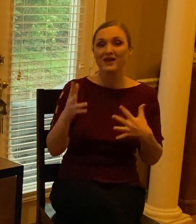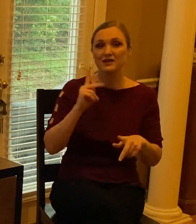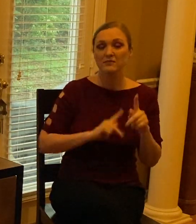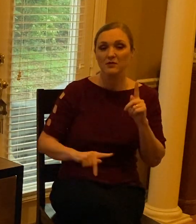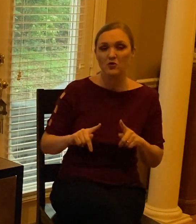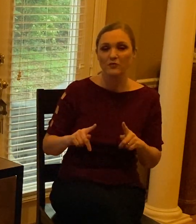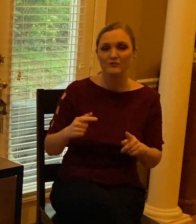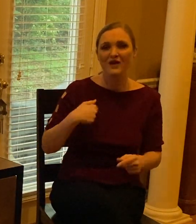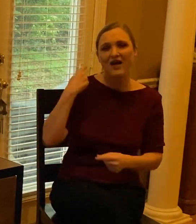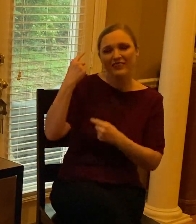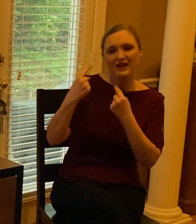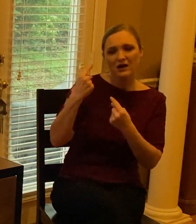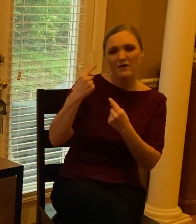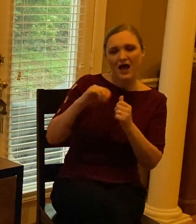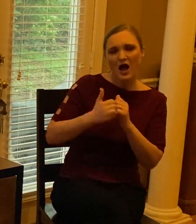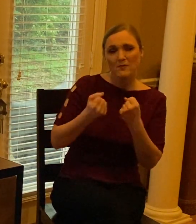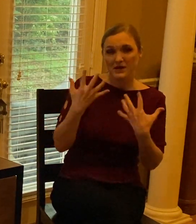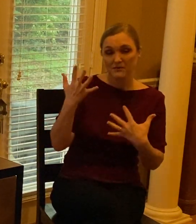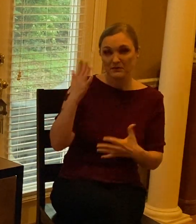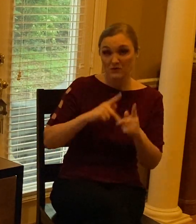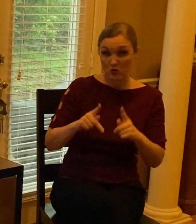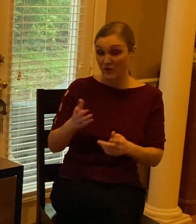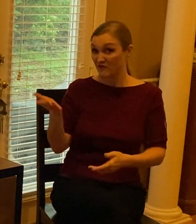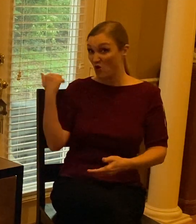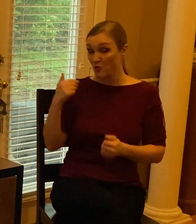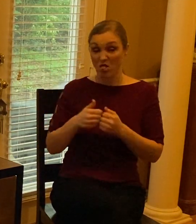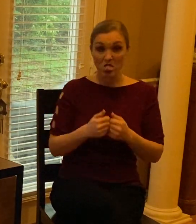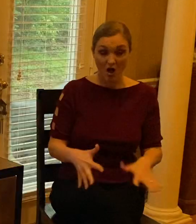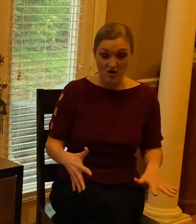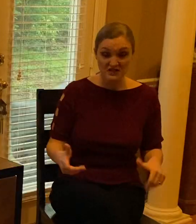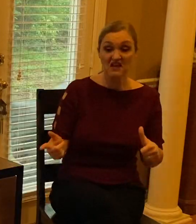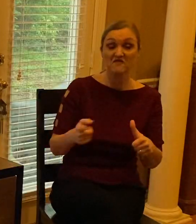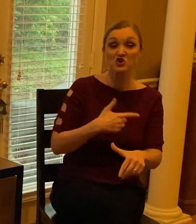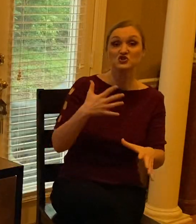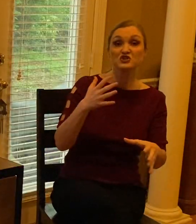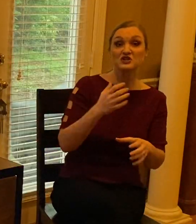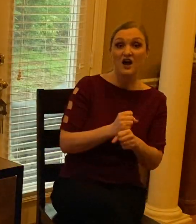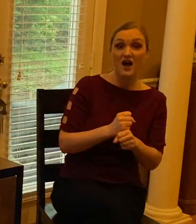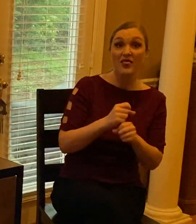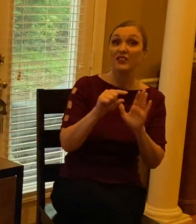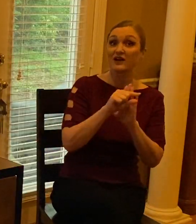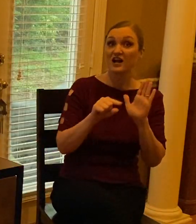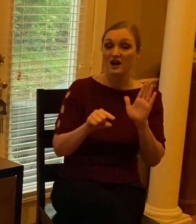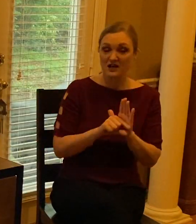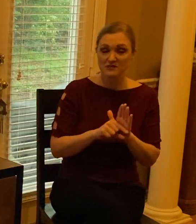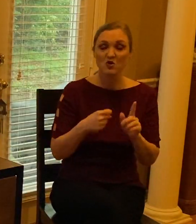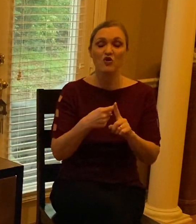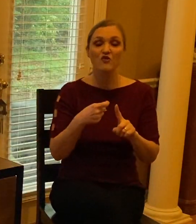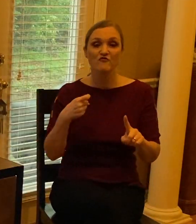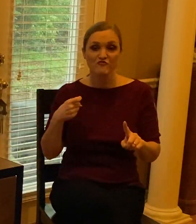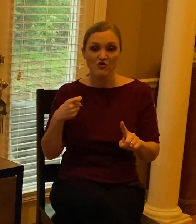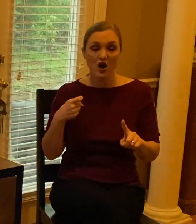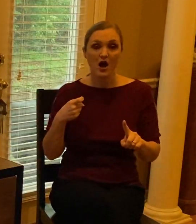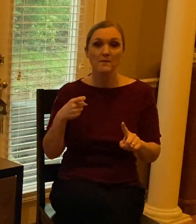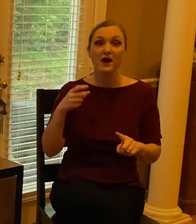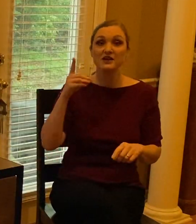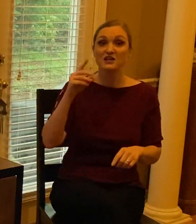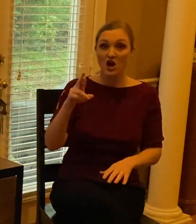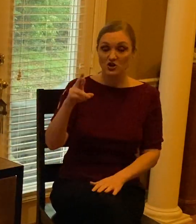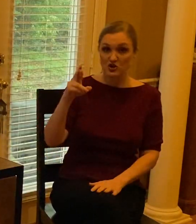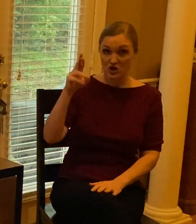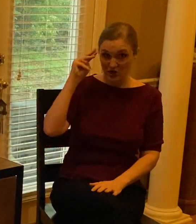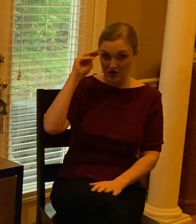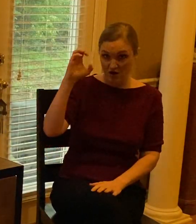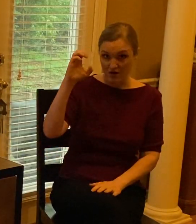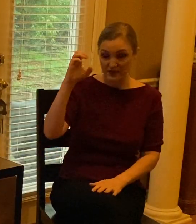many who were lost in their sin that first received the message of the gospel of Jesus Christ through the personal ministry of Dr.